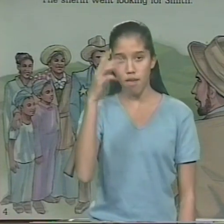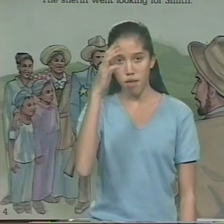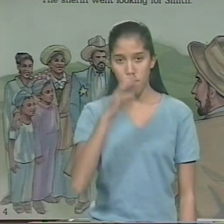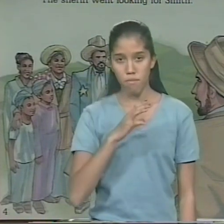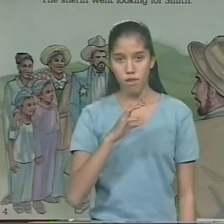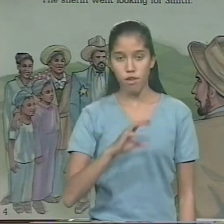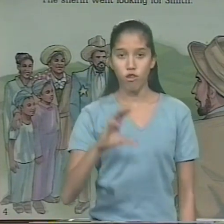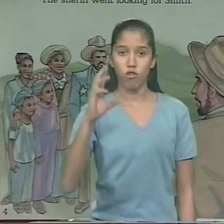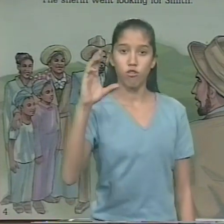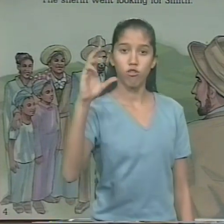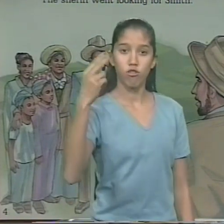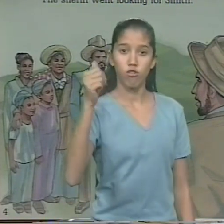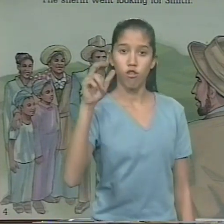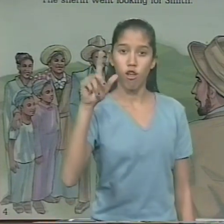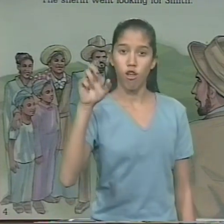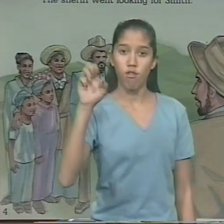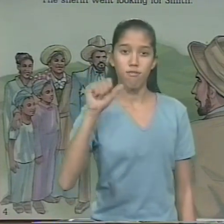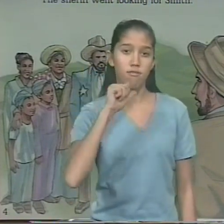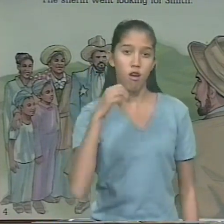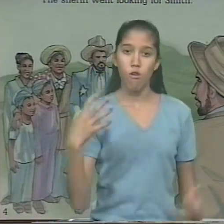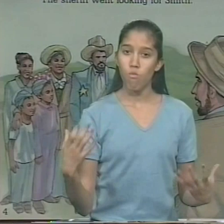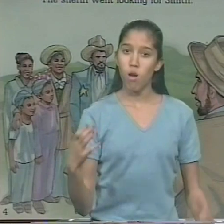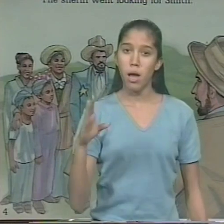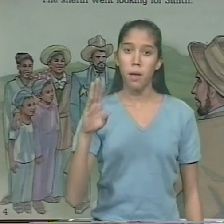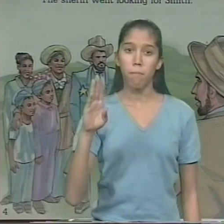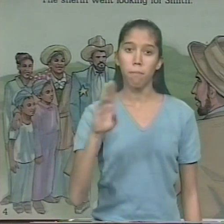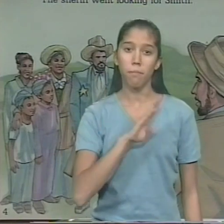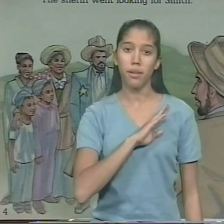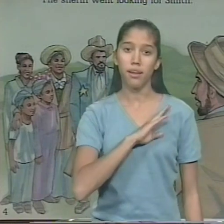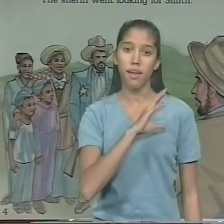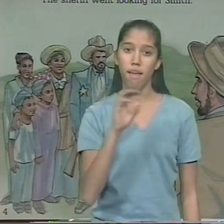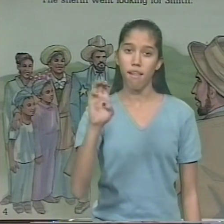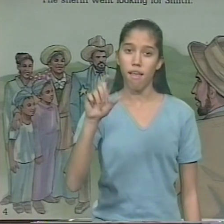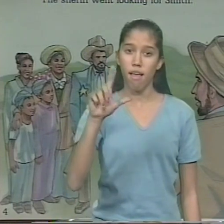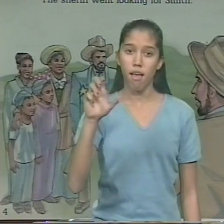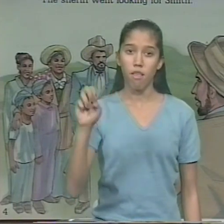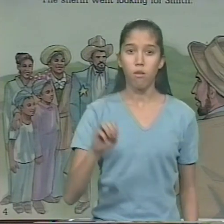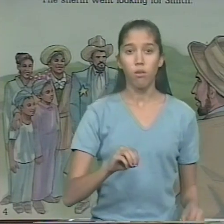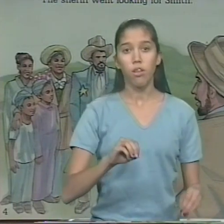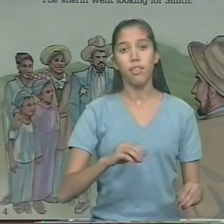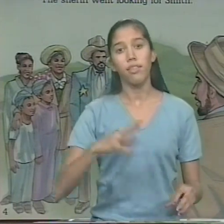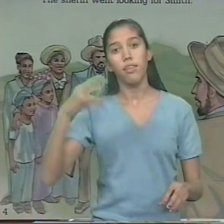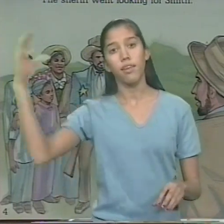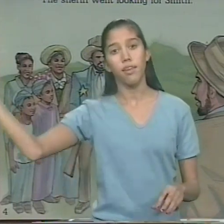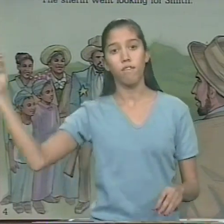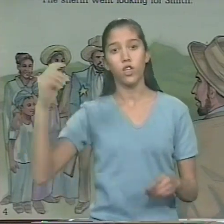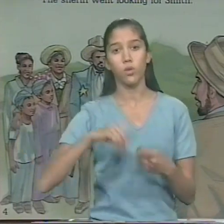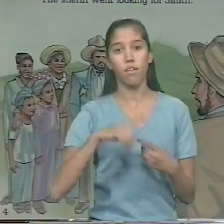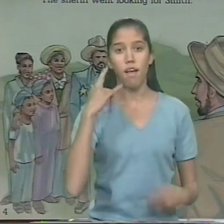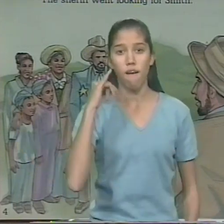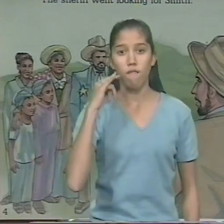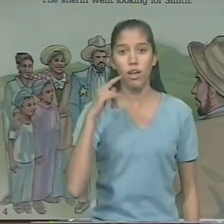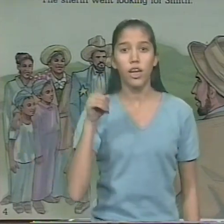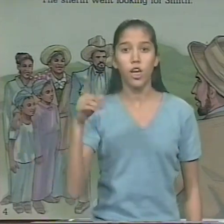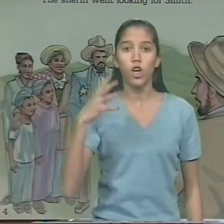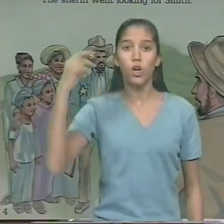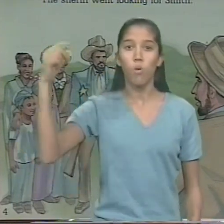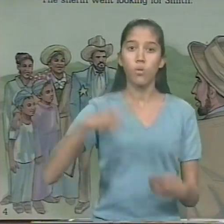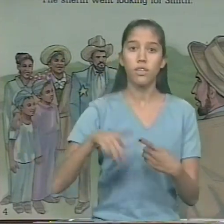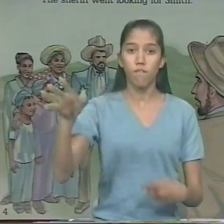leave California, so he went to his father, Robert Owens, for help. Mr. Owens told the sheriff that Robert Smith was keeping